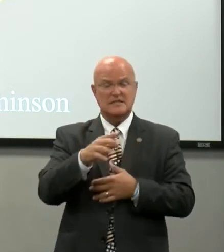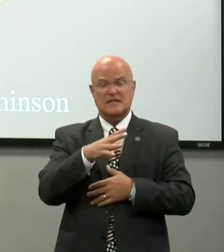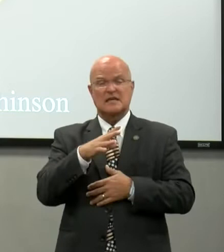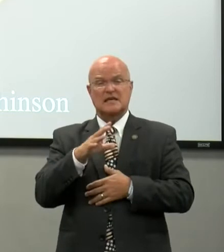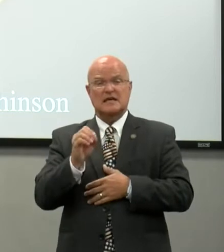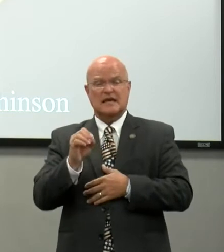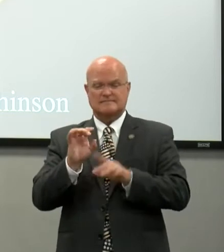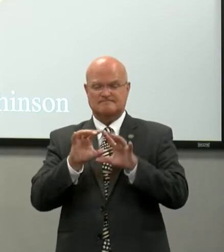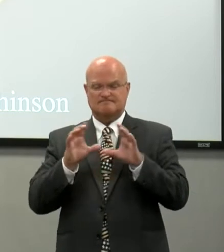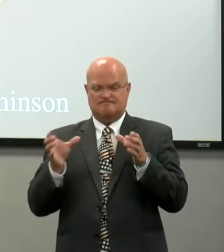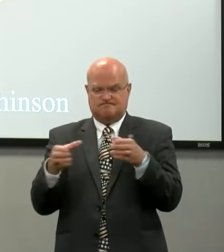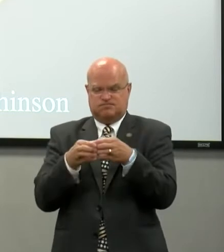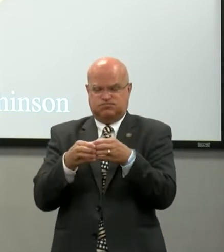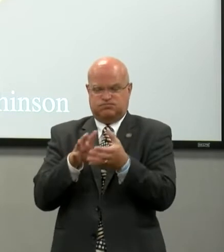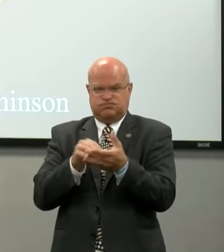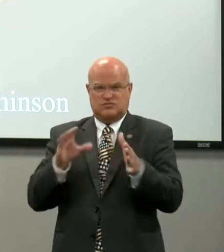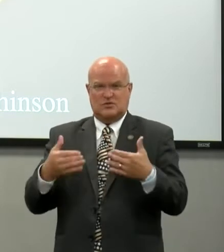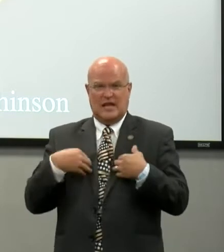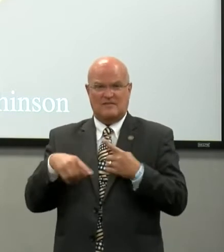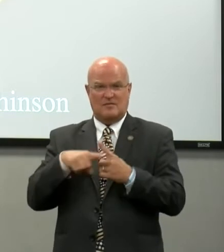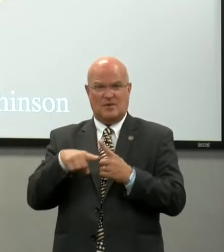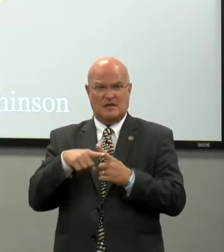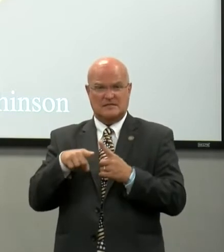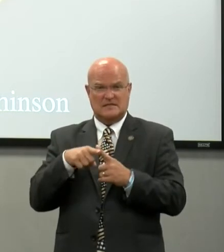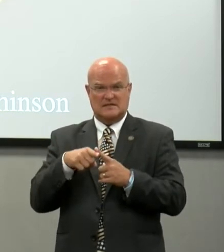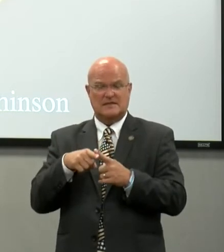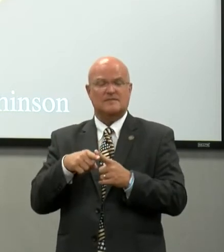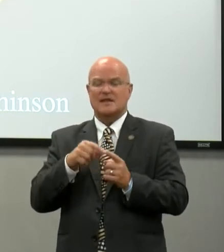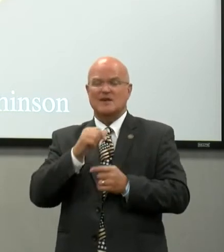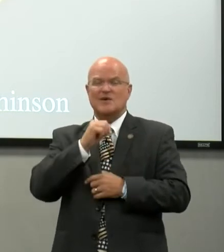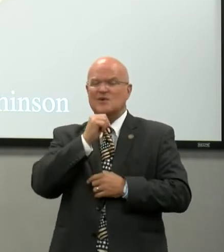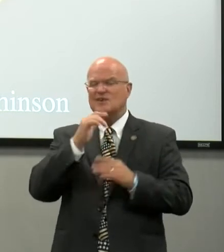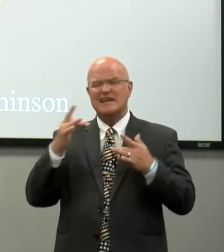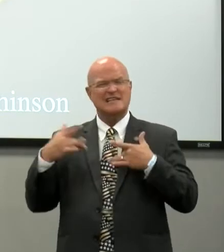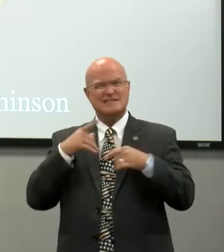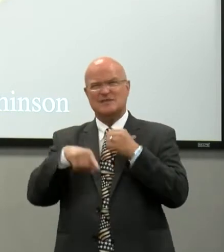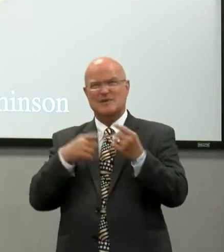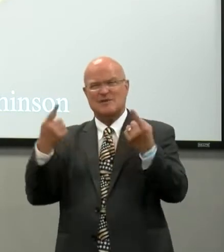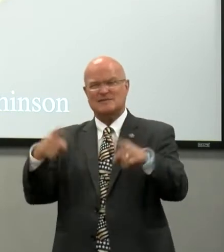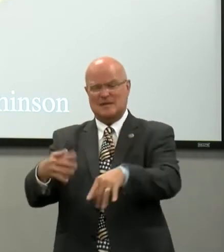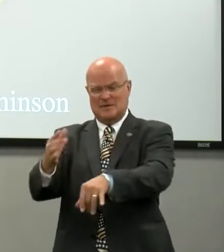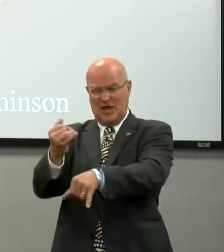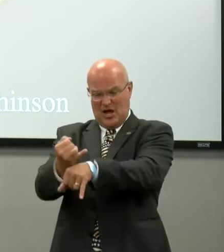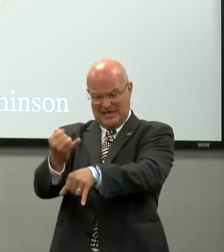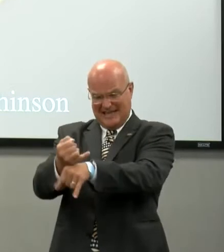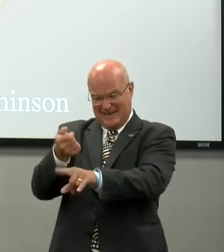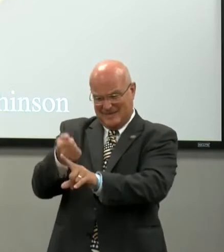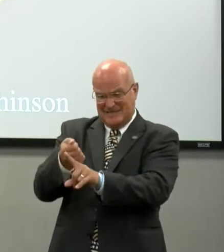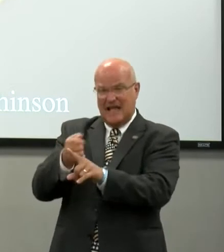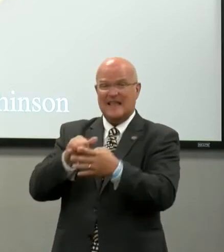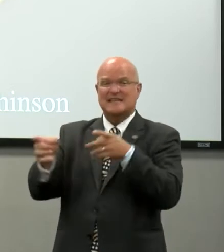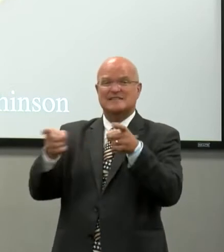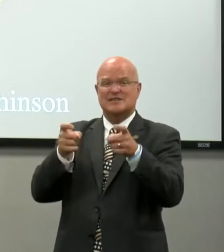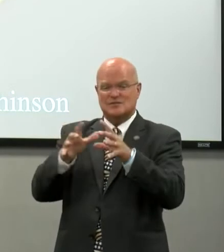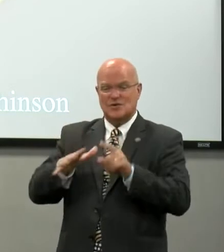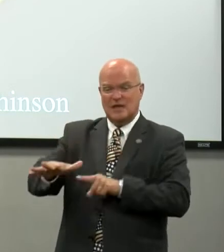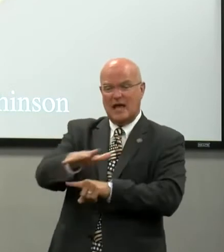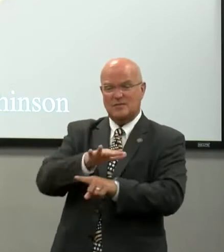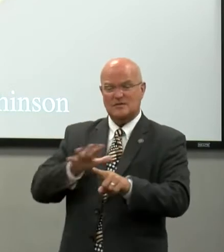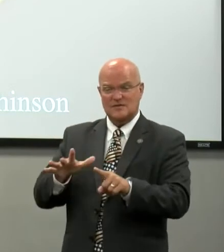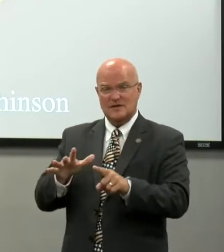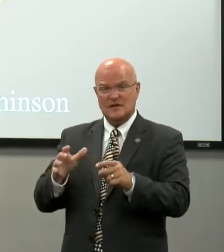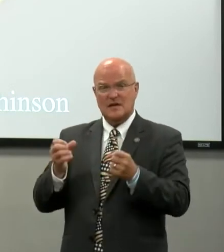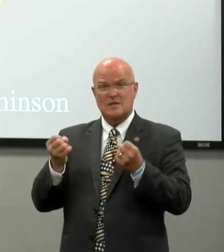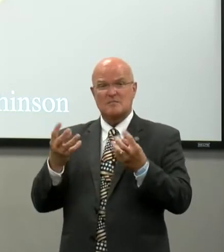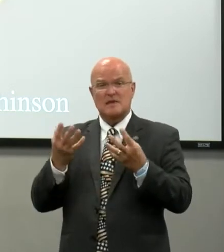to isolate students that have positivity. We're not that worried about what's happening on campus because that's a controlled atmosphere. A